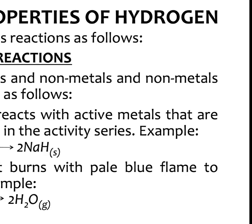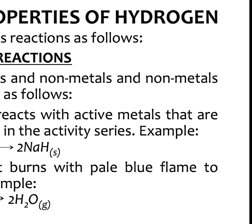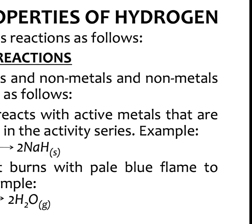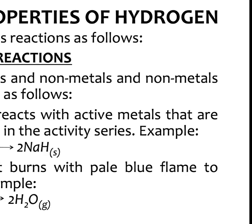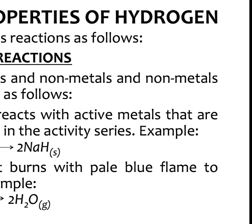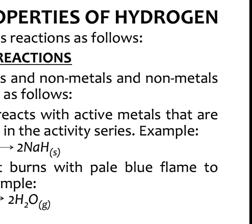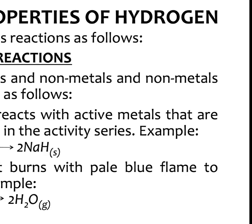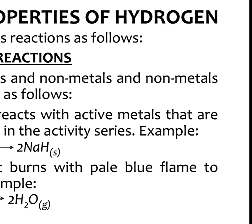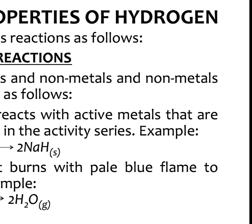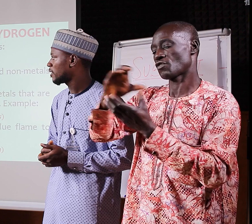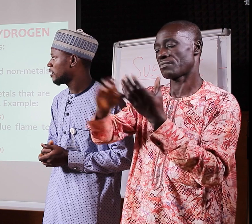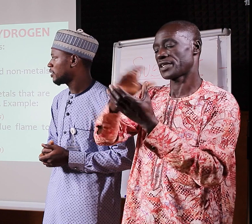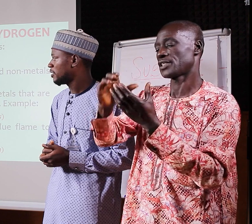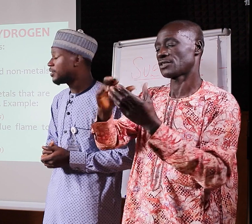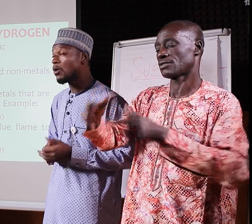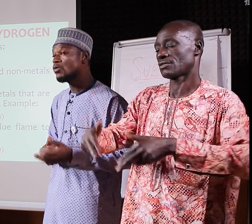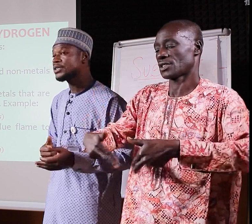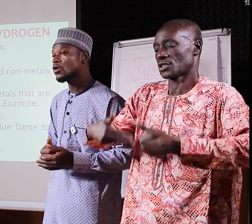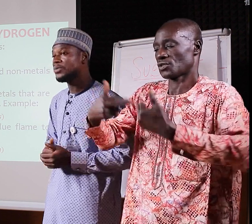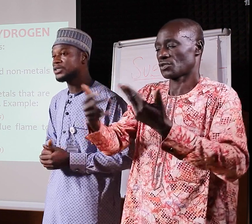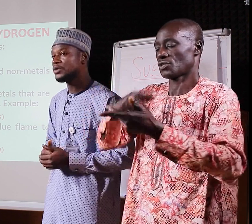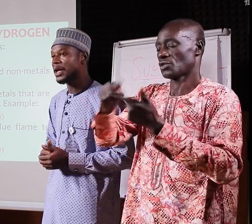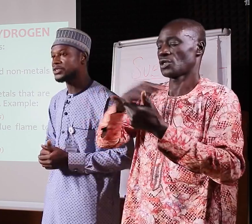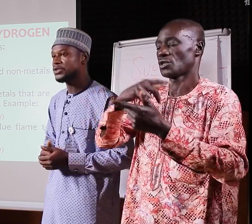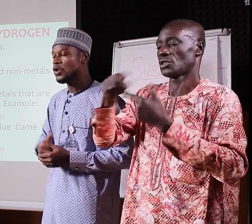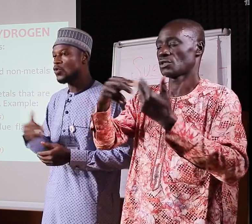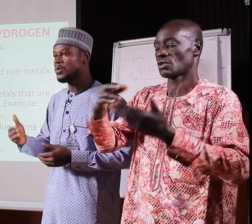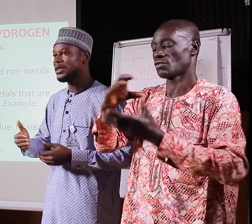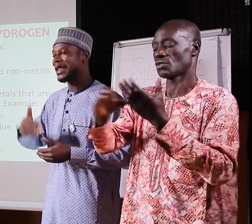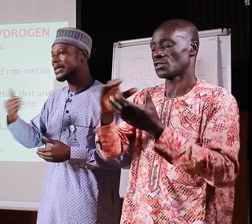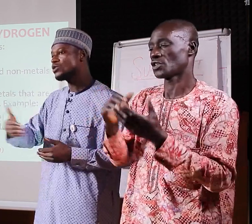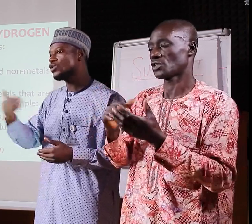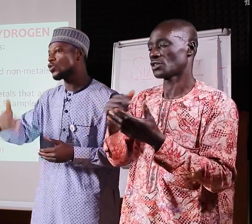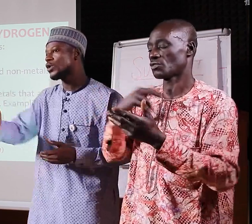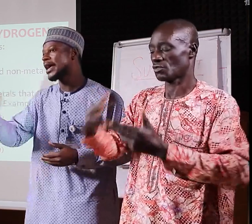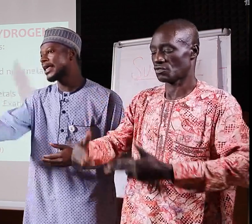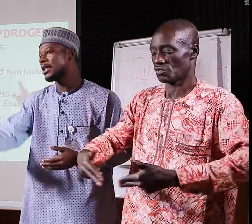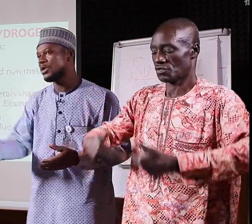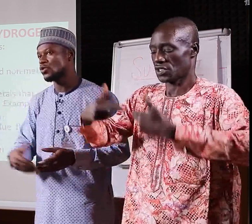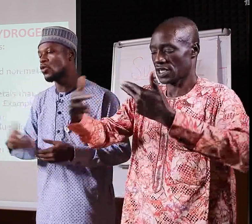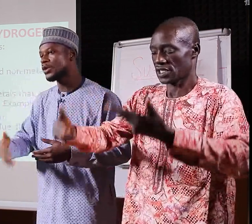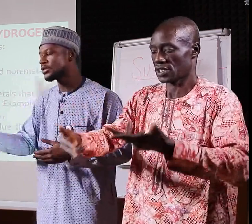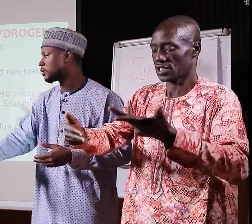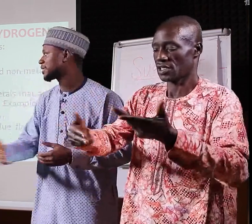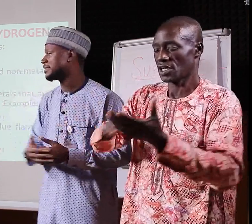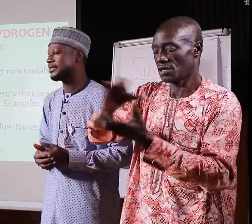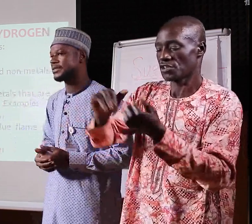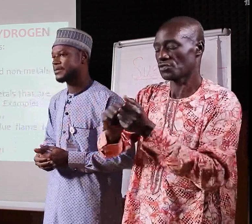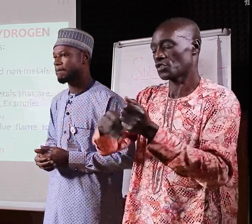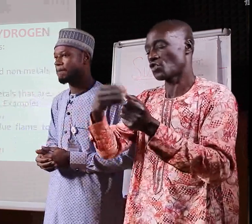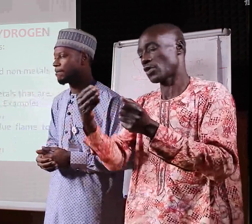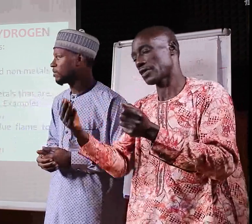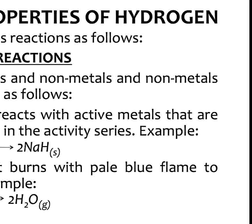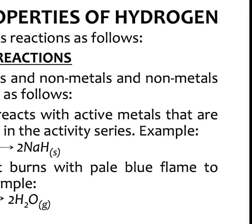combination reaction first. Now, when we say combination reaction, we mean reacting with other elements or other